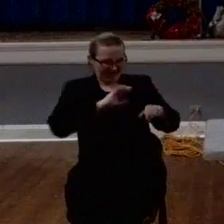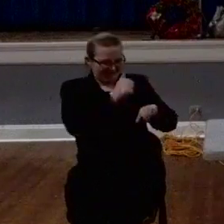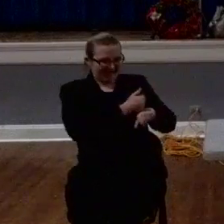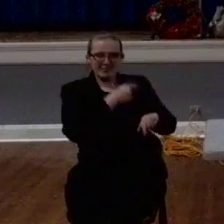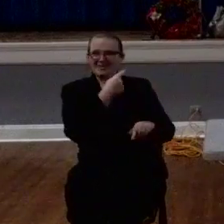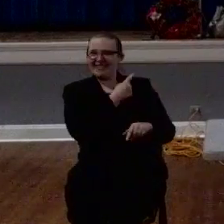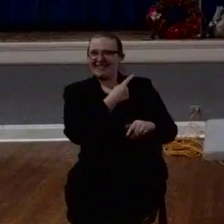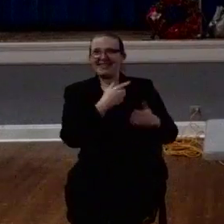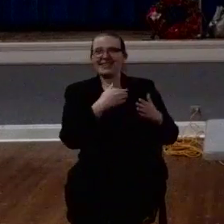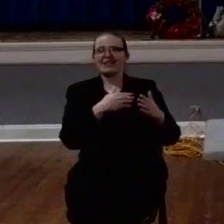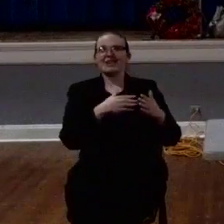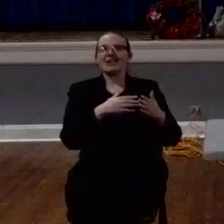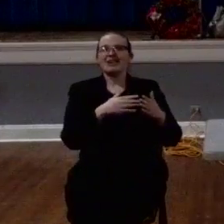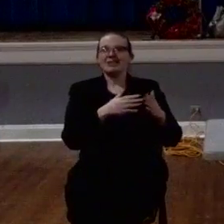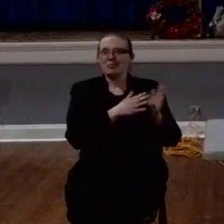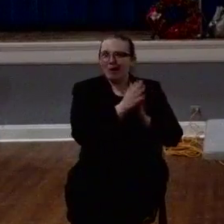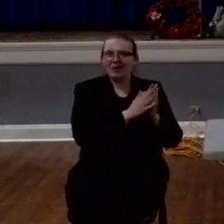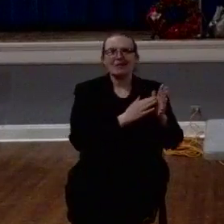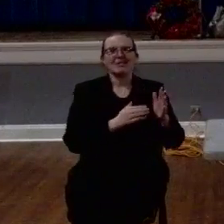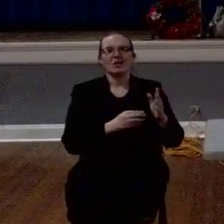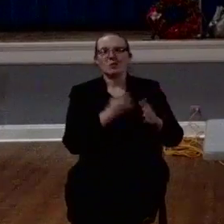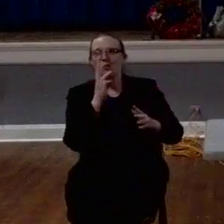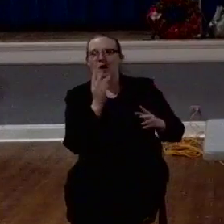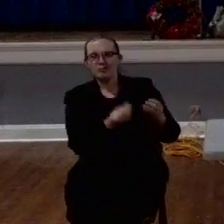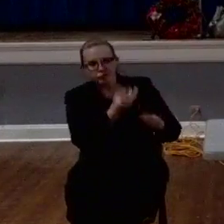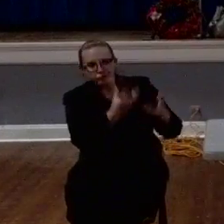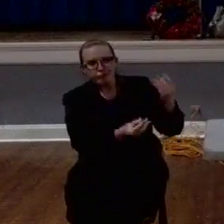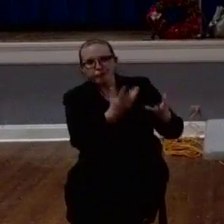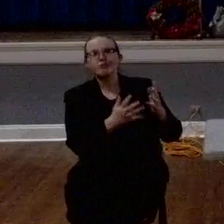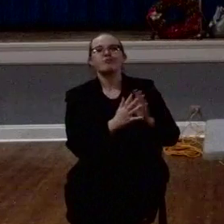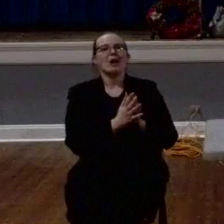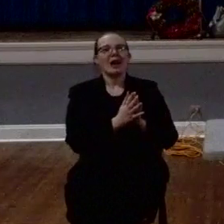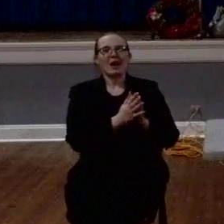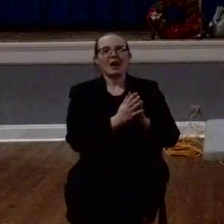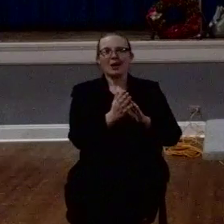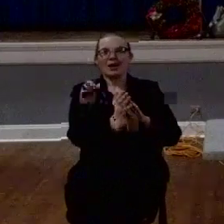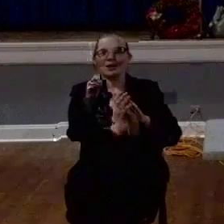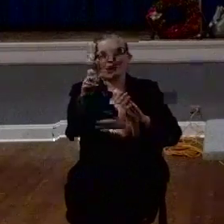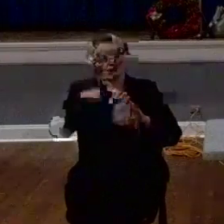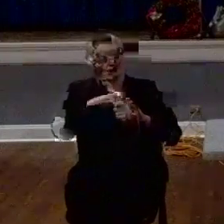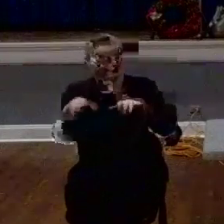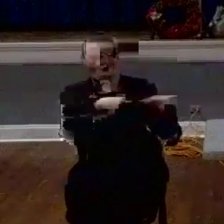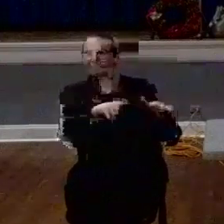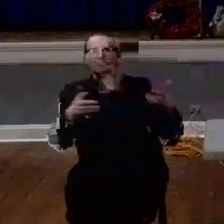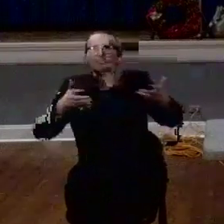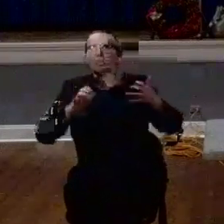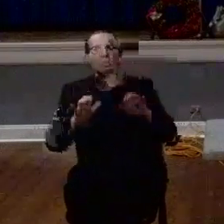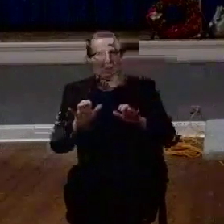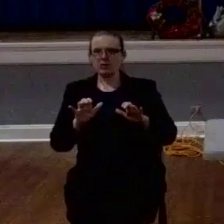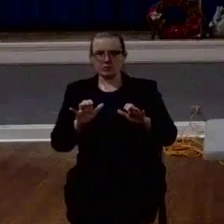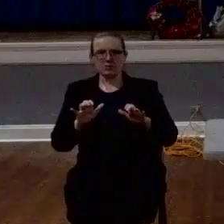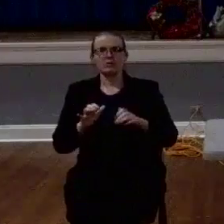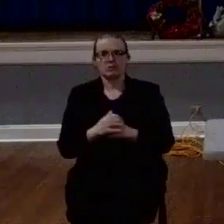opportunity. There's a big splash pad, a big playground, and we heard from the park.